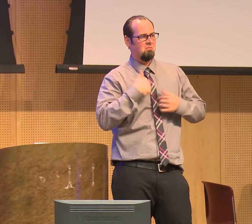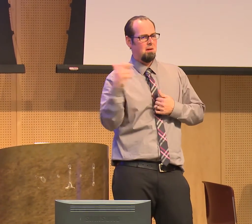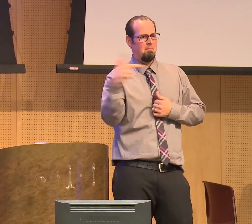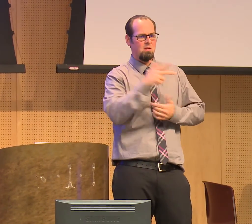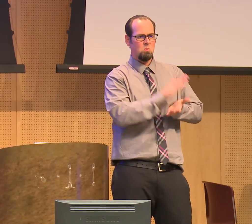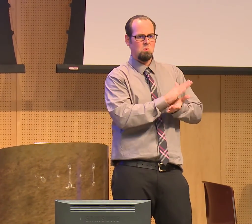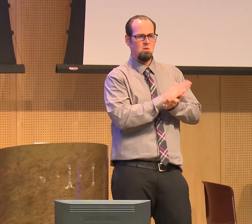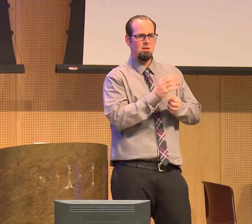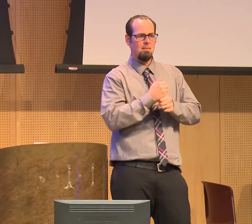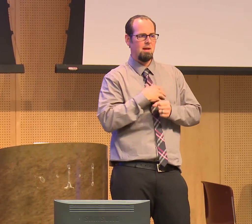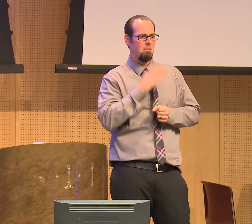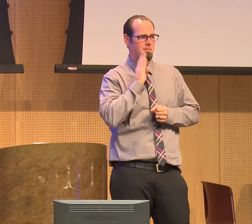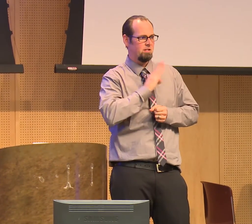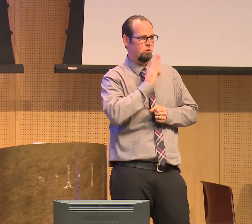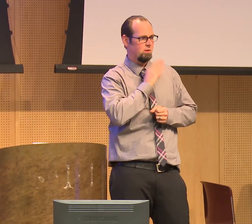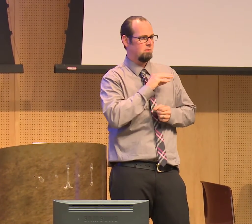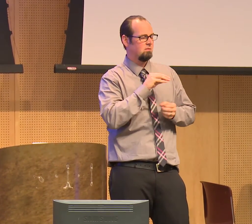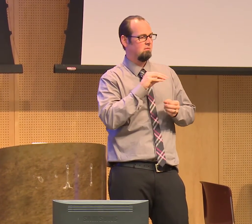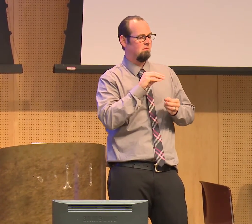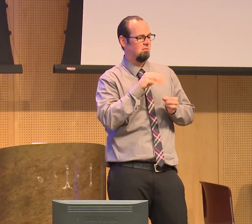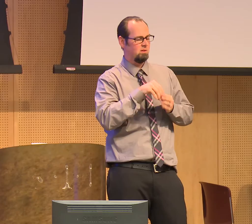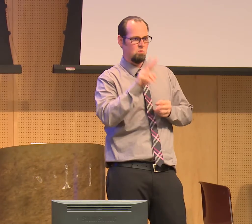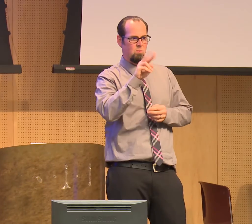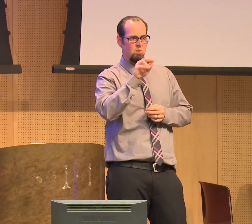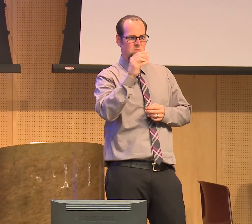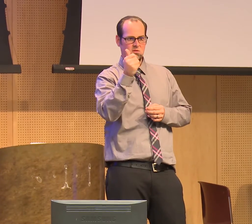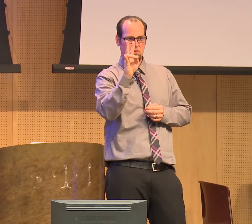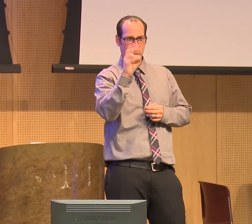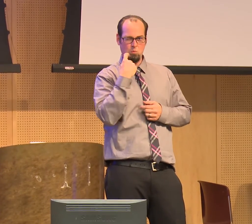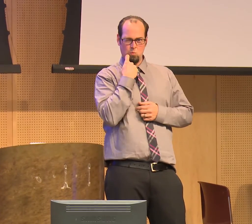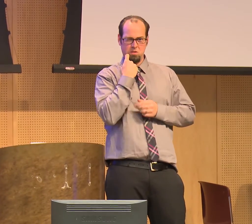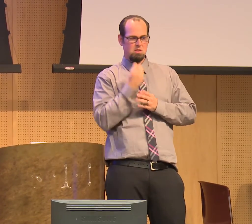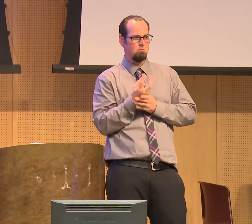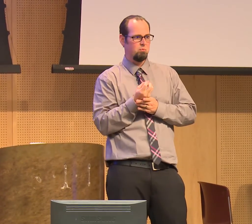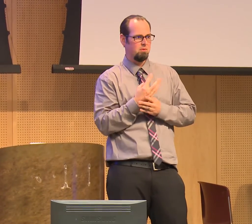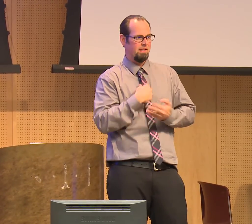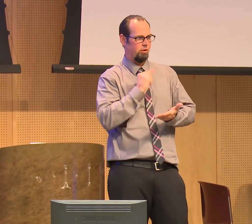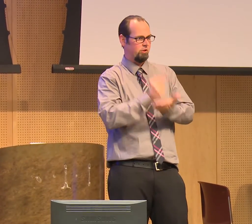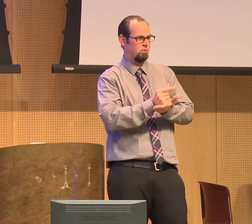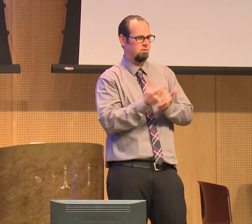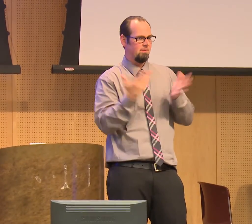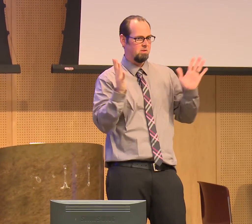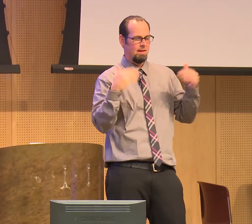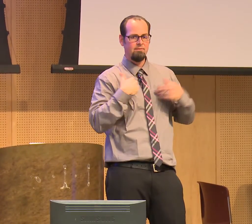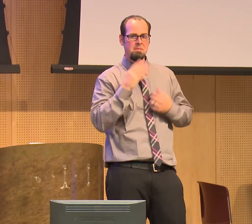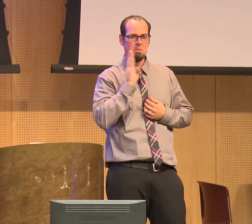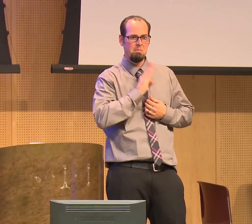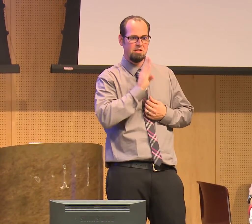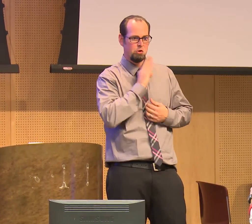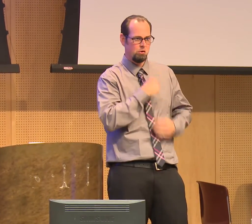And I also decided to come back to RIT for my bachelor's degree in manufacturing technology. I graduated